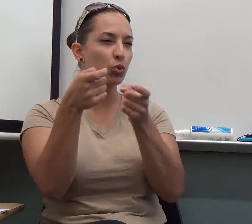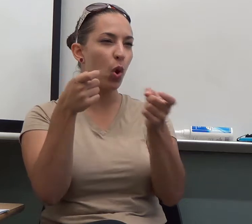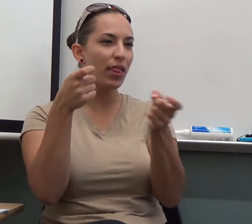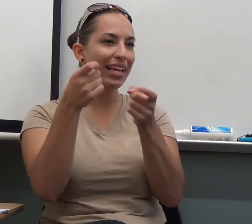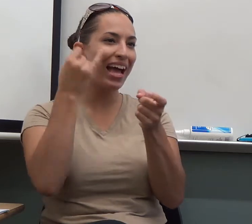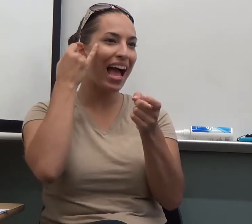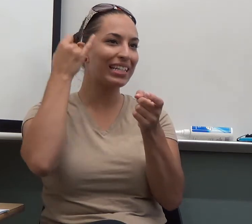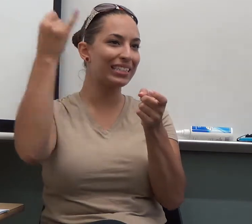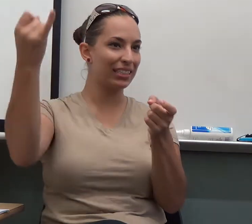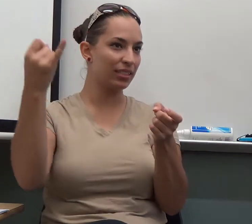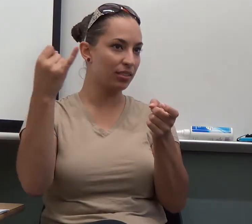Okay, the topic sentence